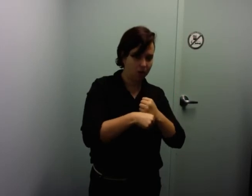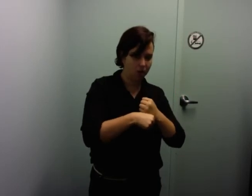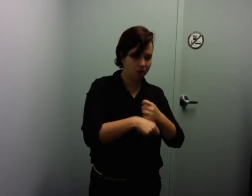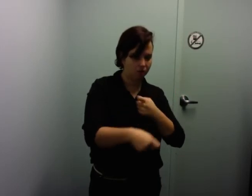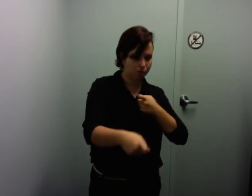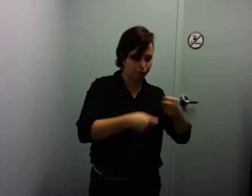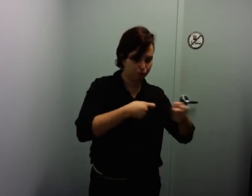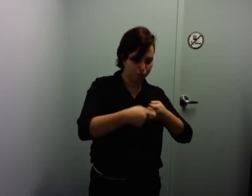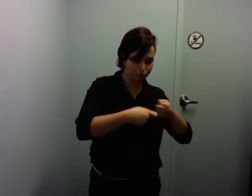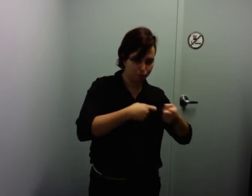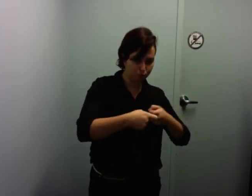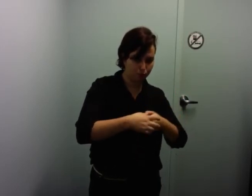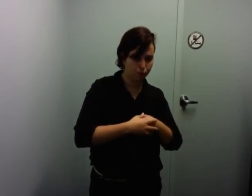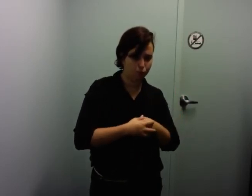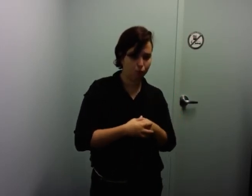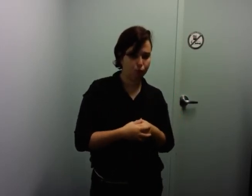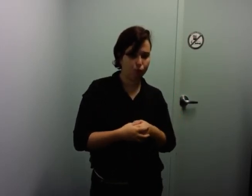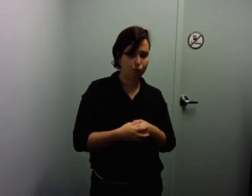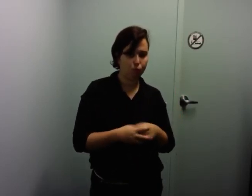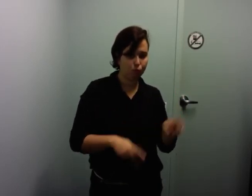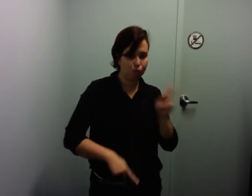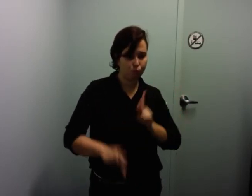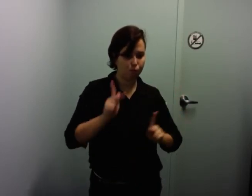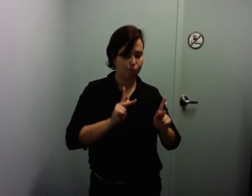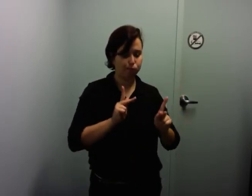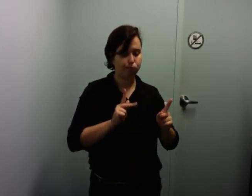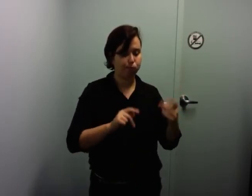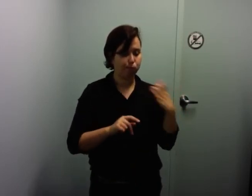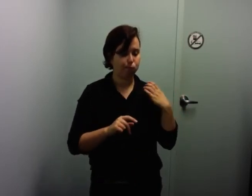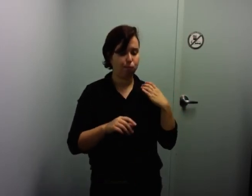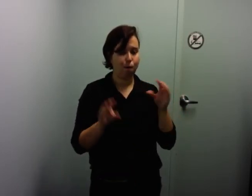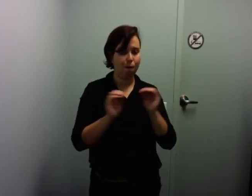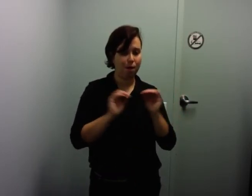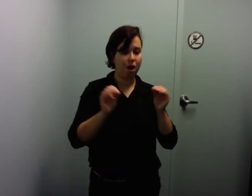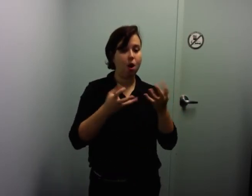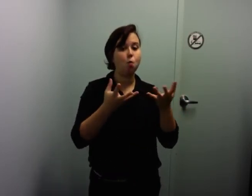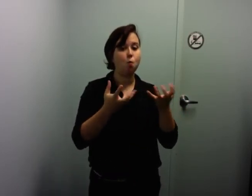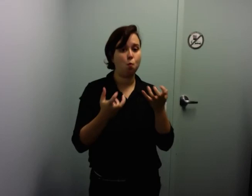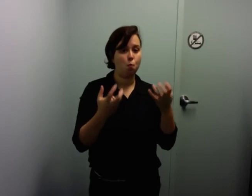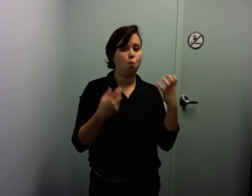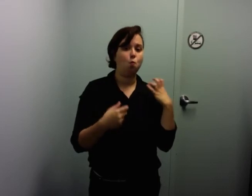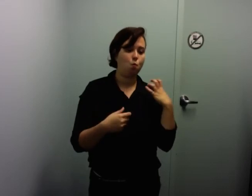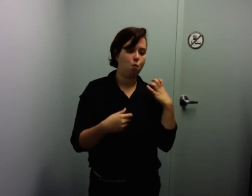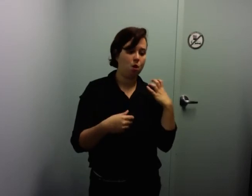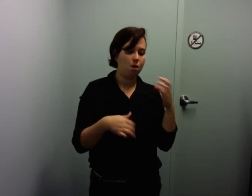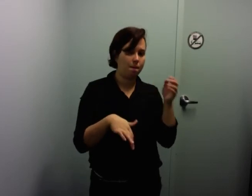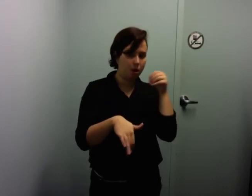Those who are out of power want to get into power. In this case, Newt Gingrich figured a way to do it.